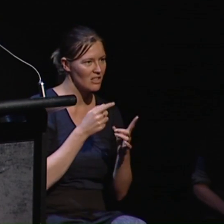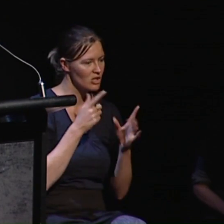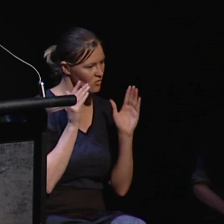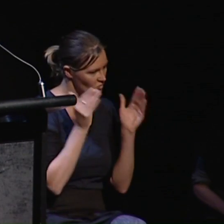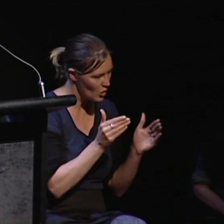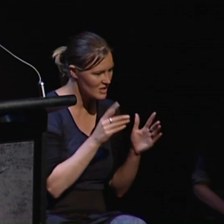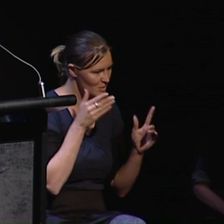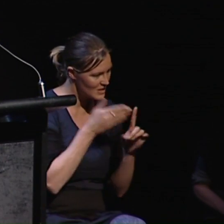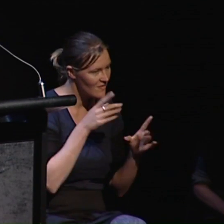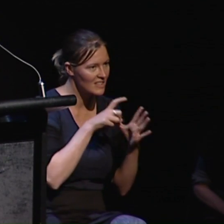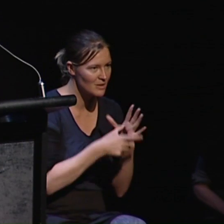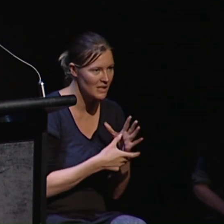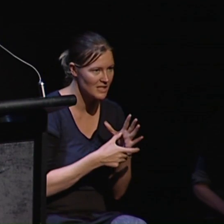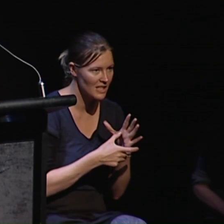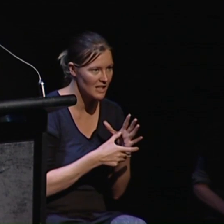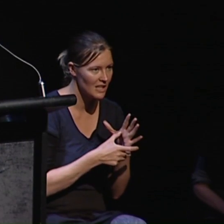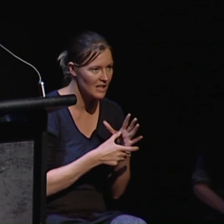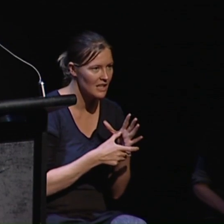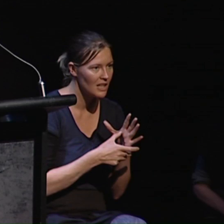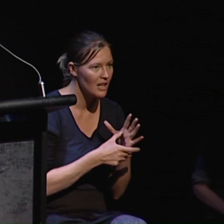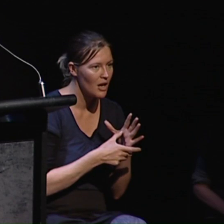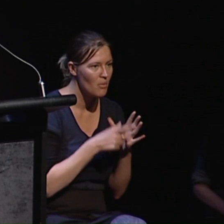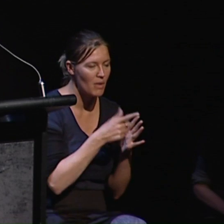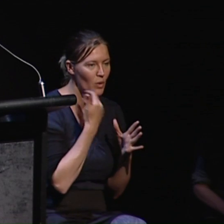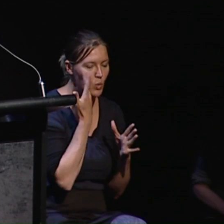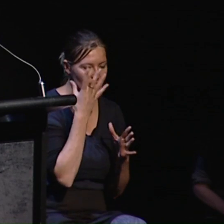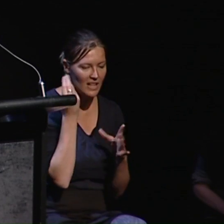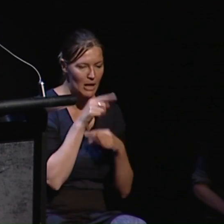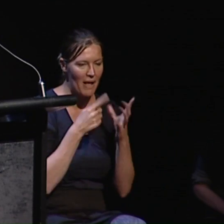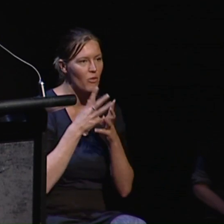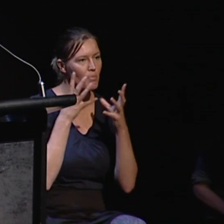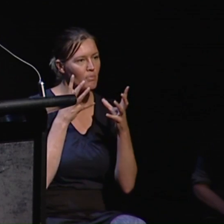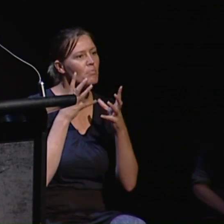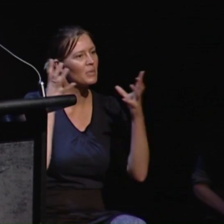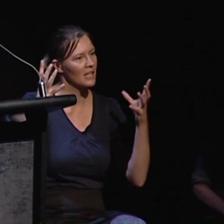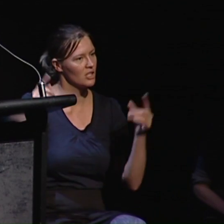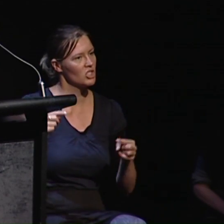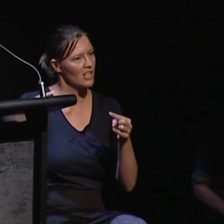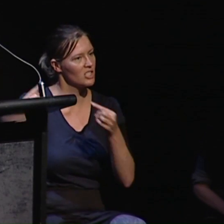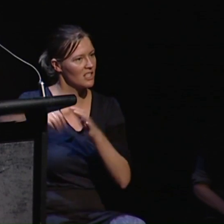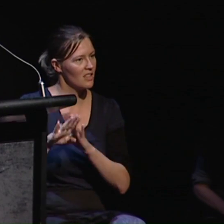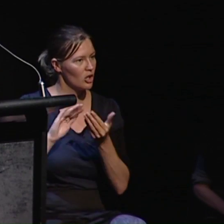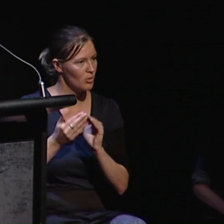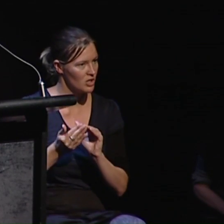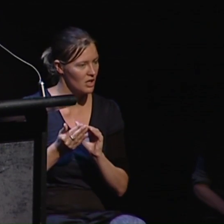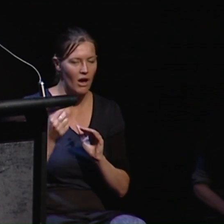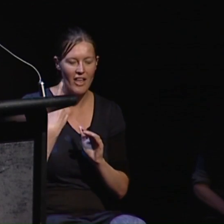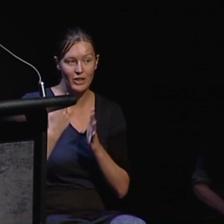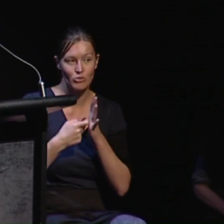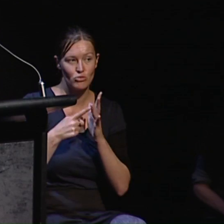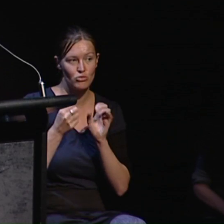specific. We spend much less time thinking about the larger challenges in our communities. Roger, I think,